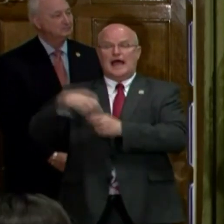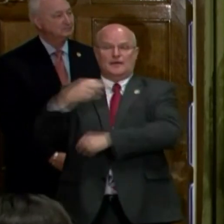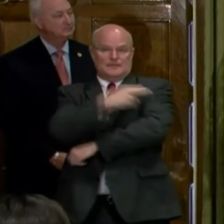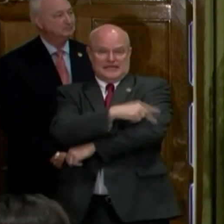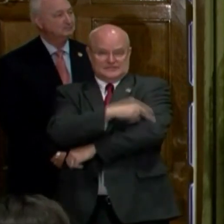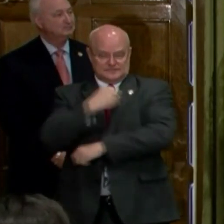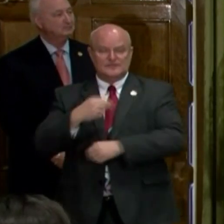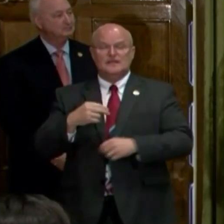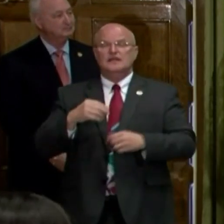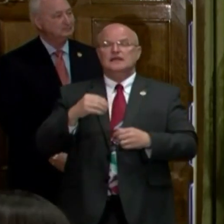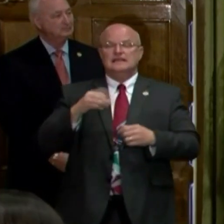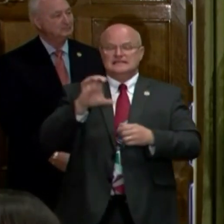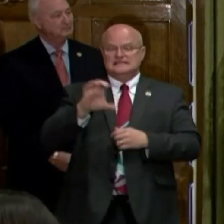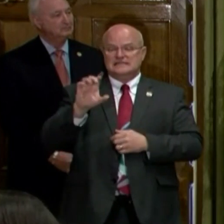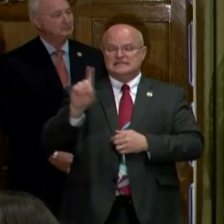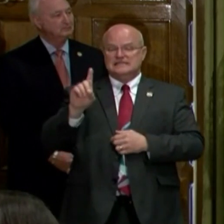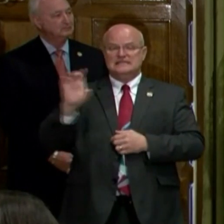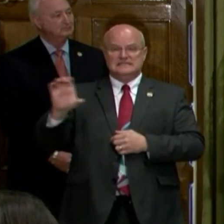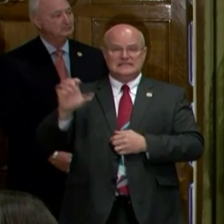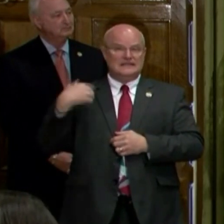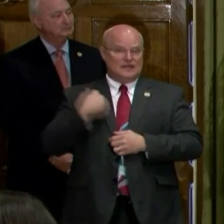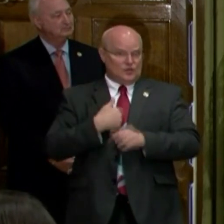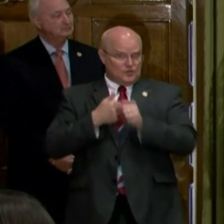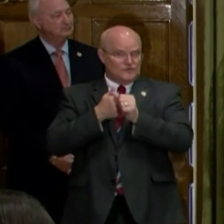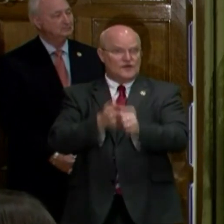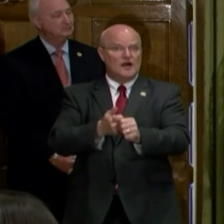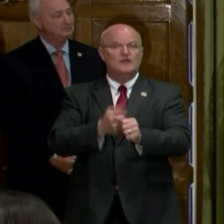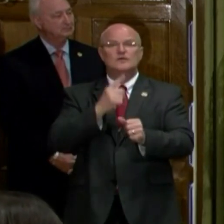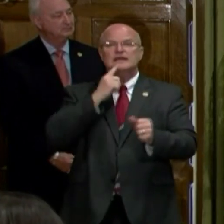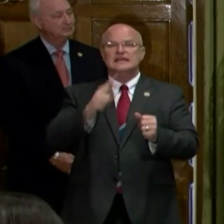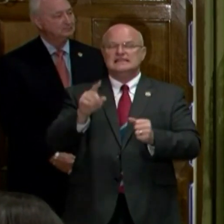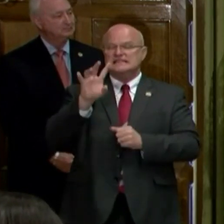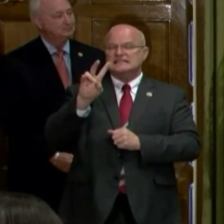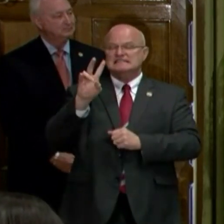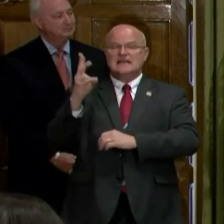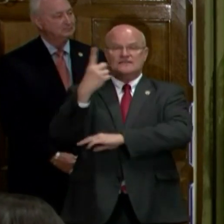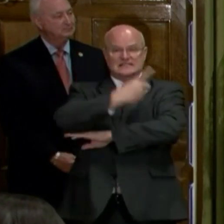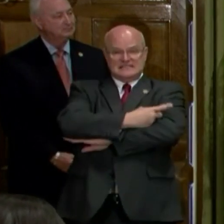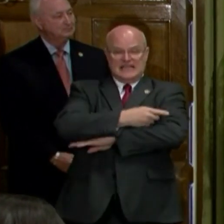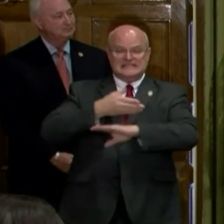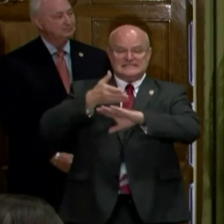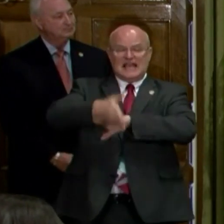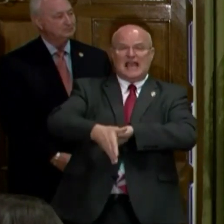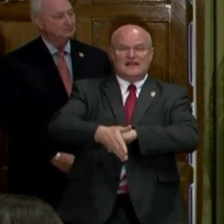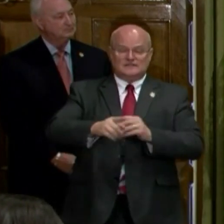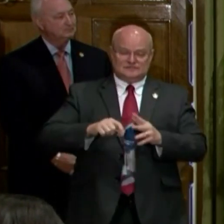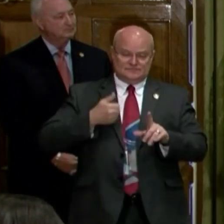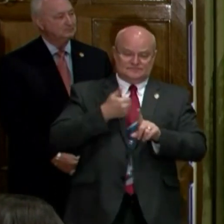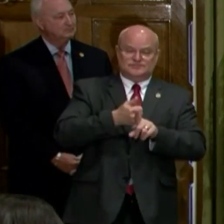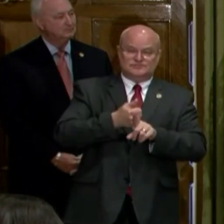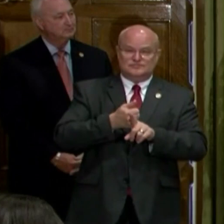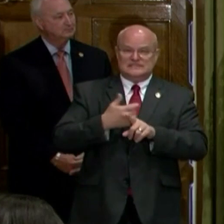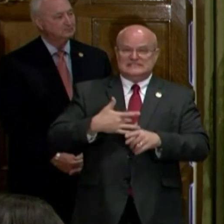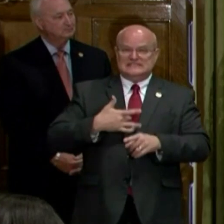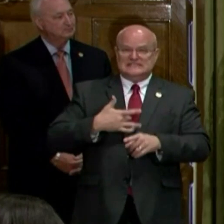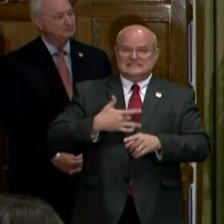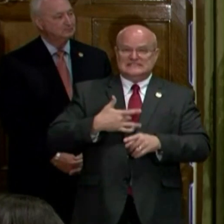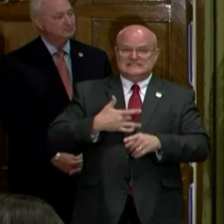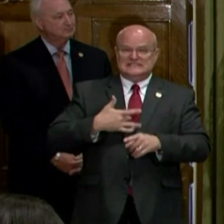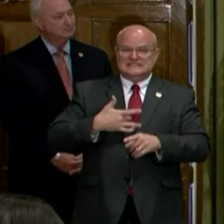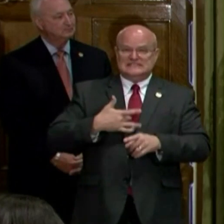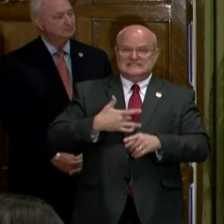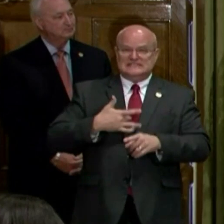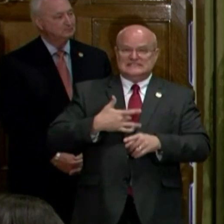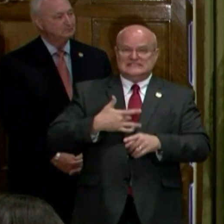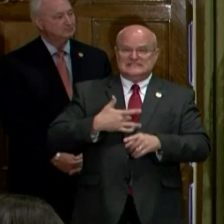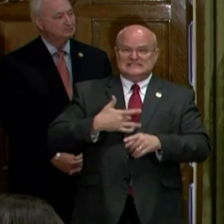outpatient. The CDC criteria that we're following is 7 days after the onset of symptoms or